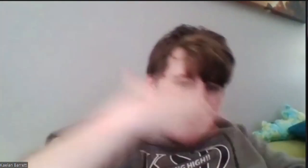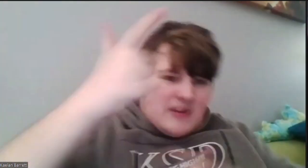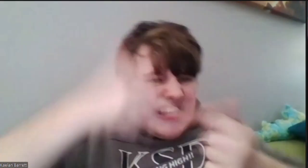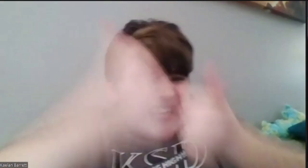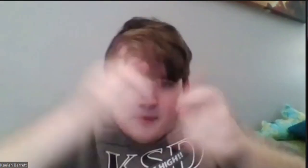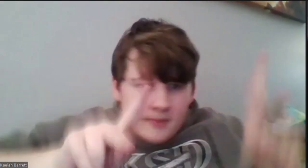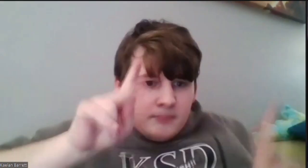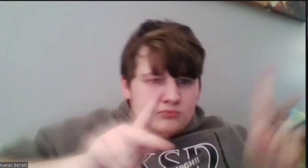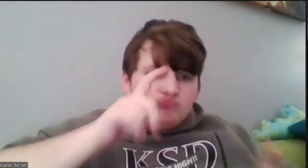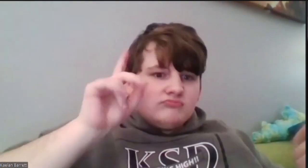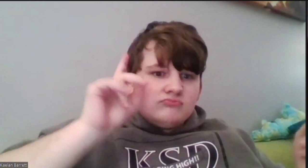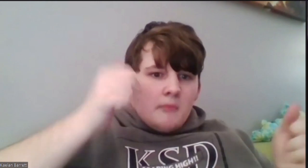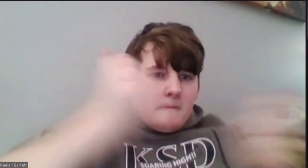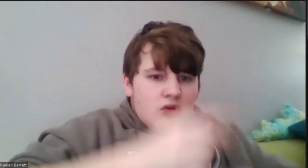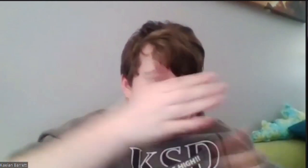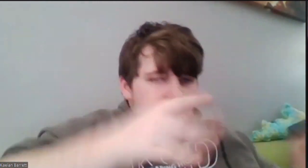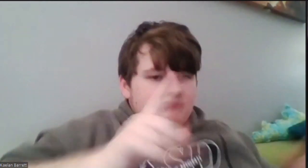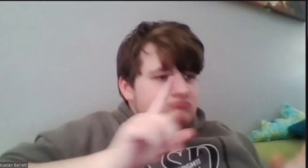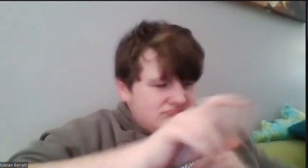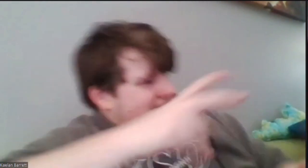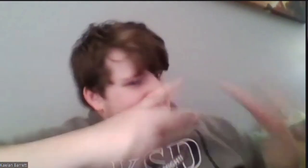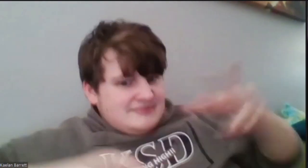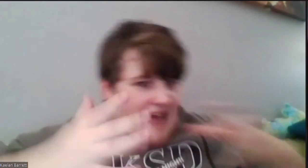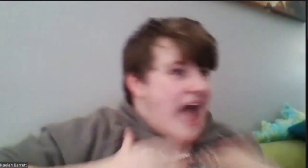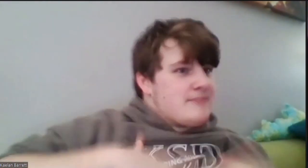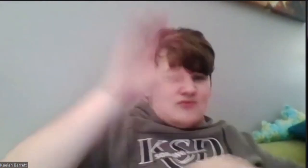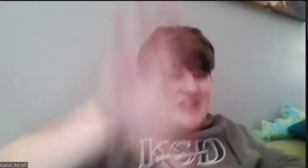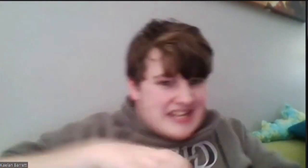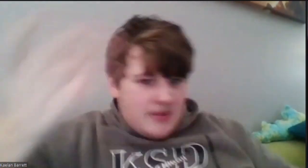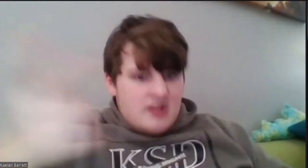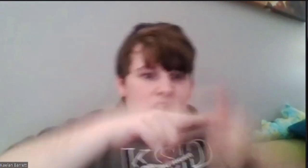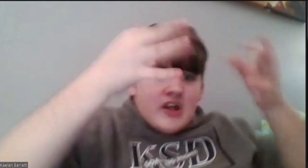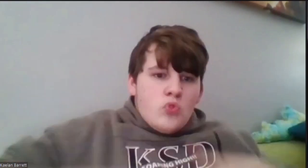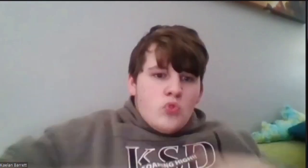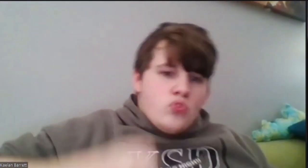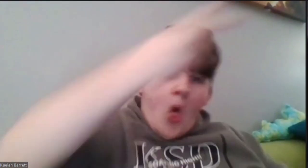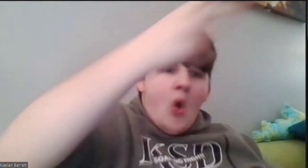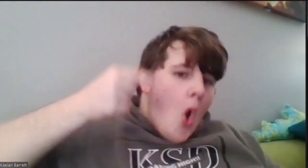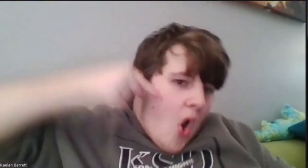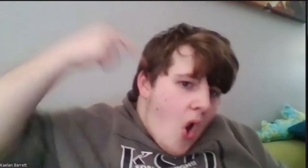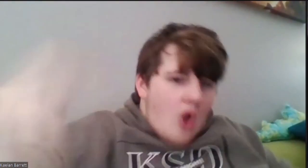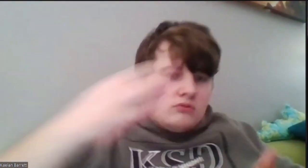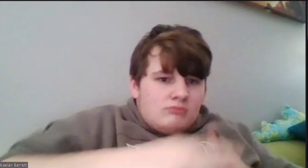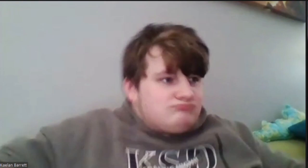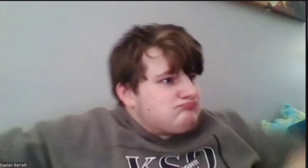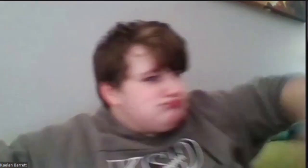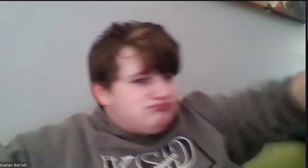everybody that he passes. He's seeing all kinds of people. He's walking right past them. He's laughing. He's having a good time.